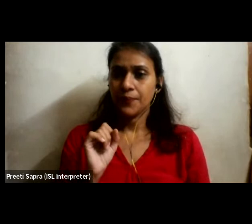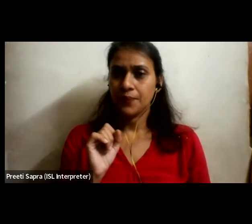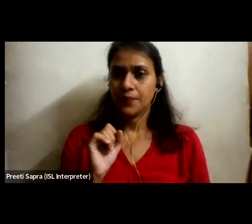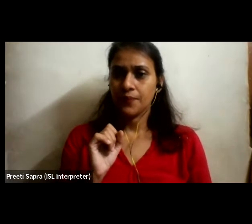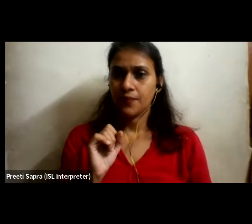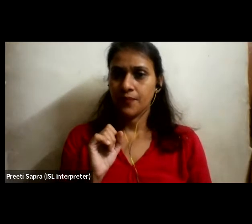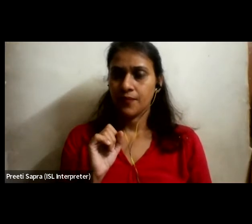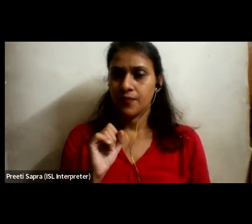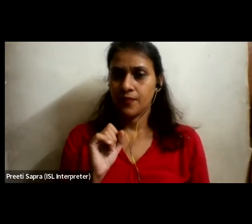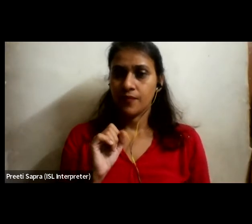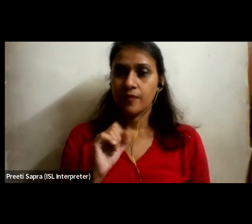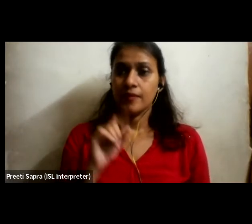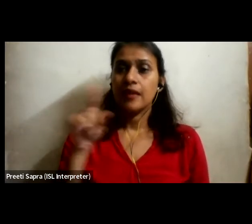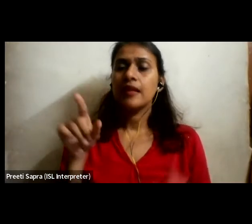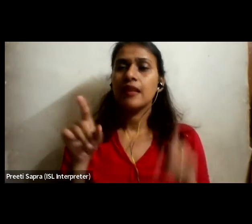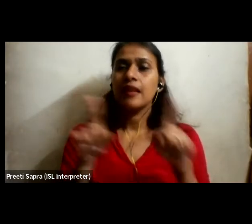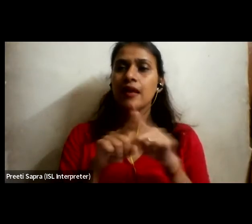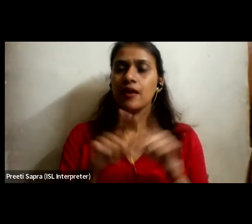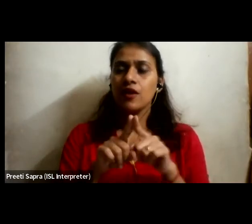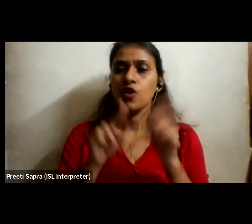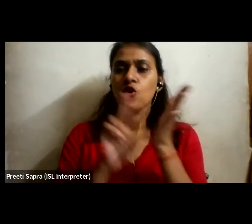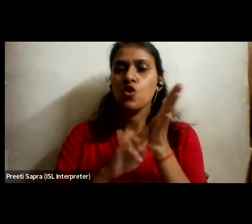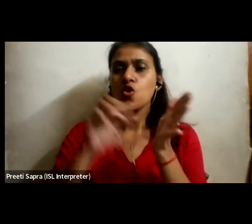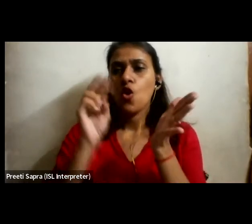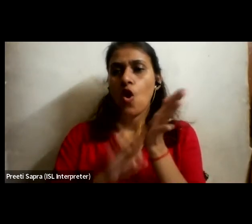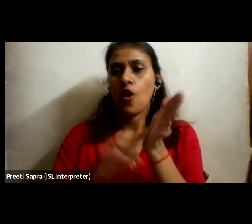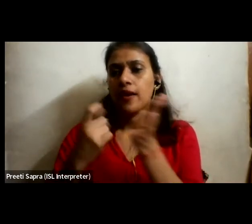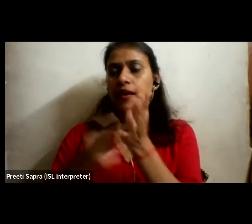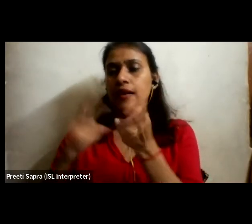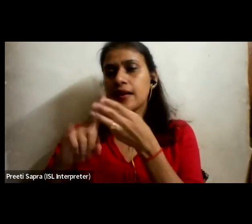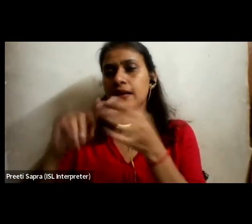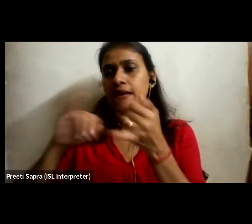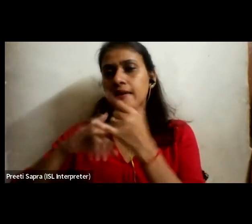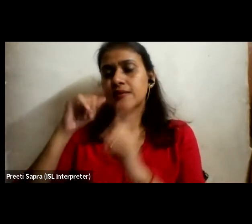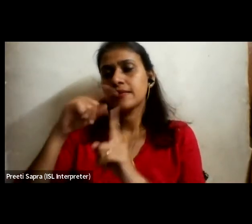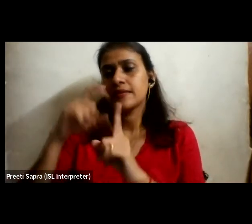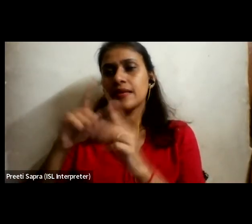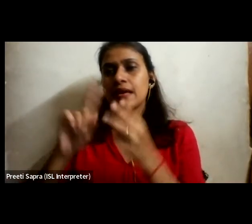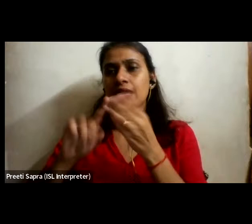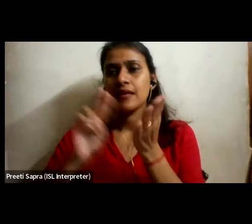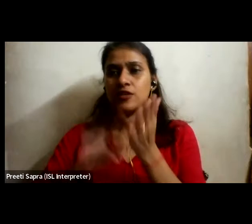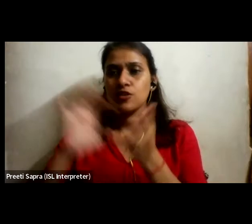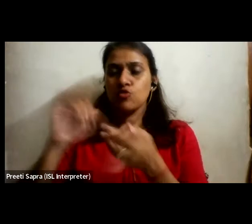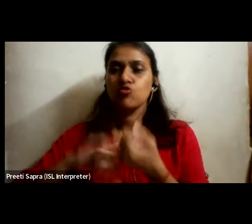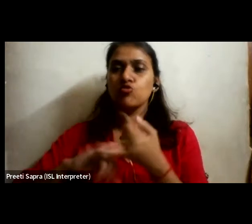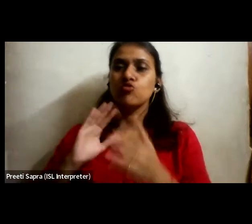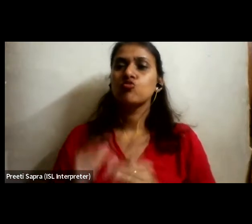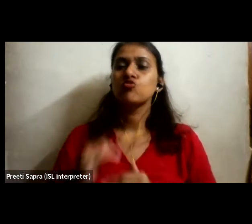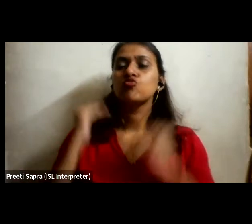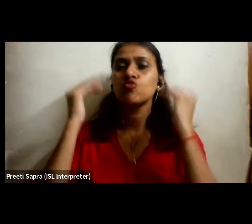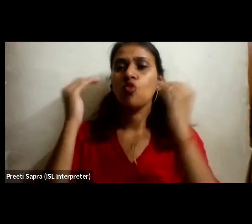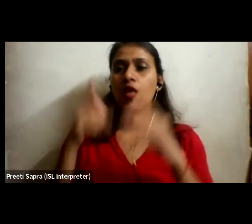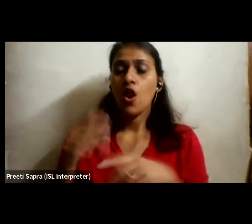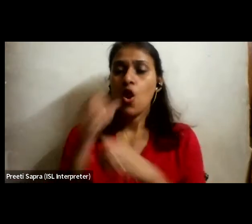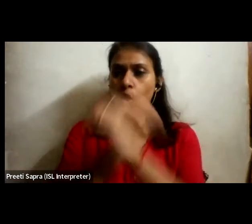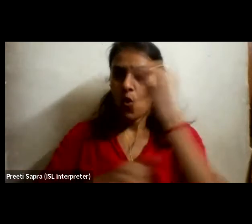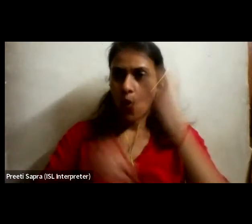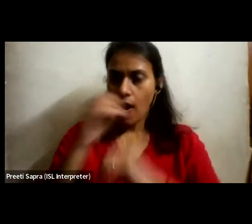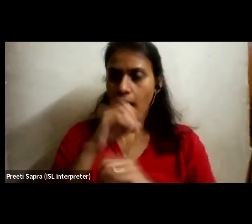used to be a non-resident scholar at Carnegie, India. He used to work at Google as a public policy